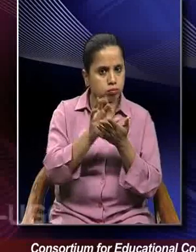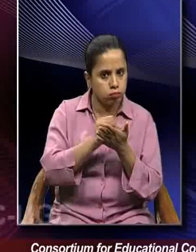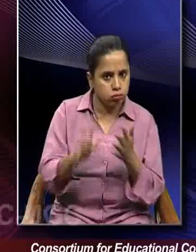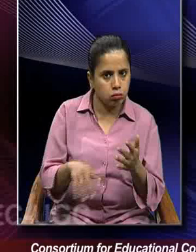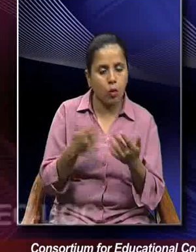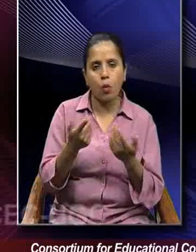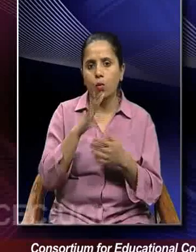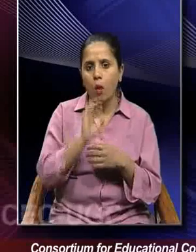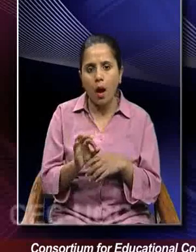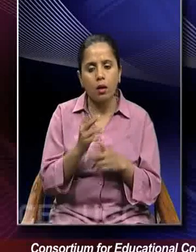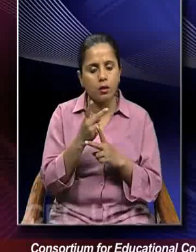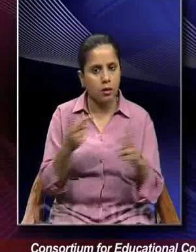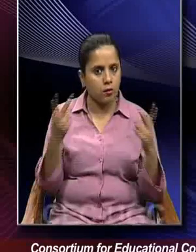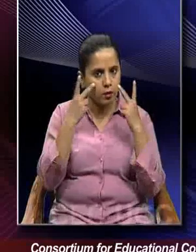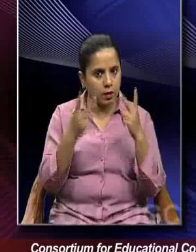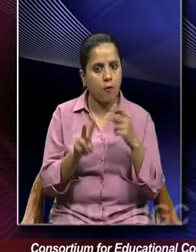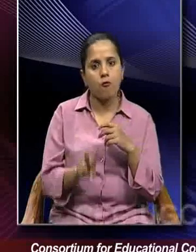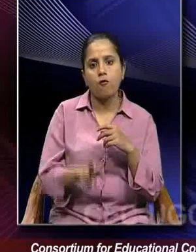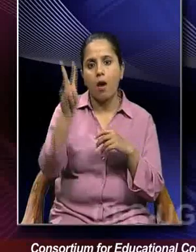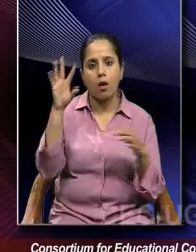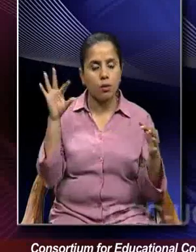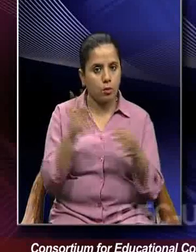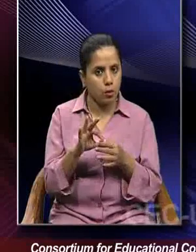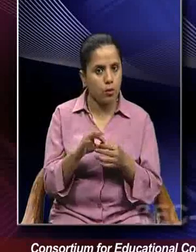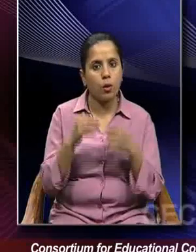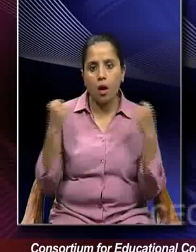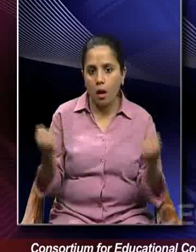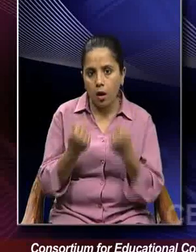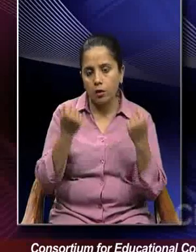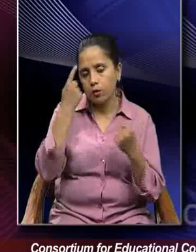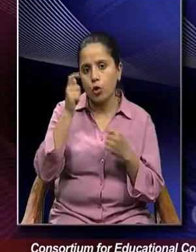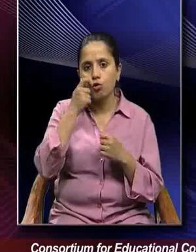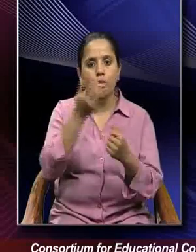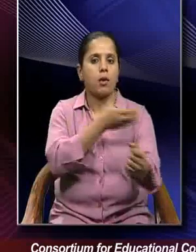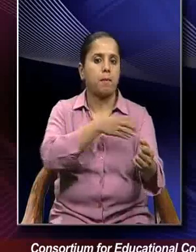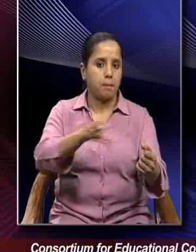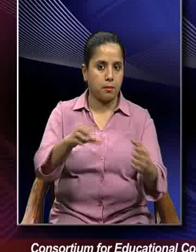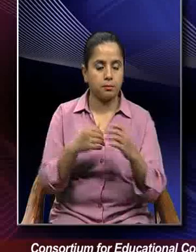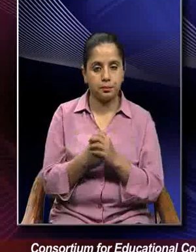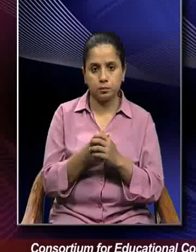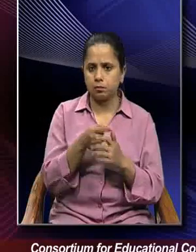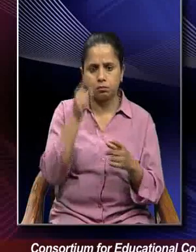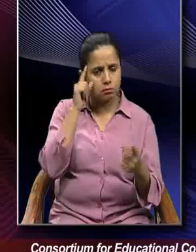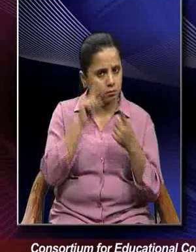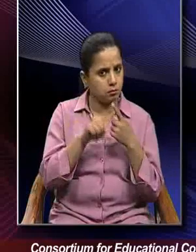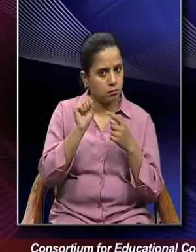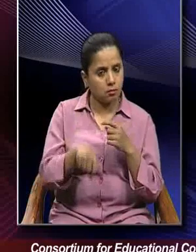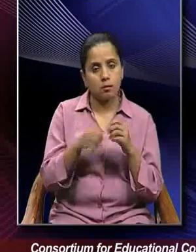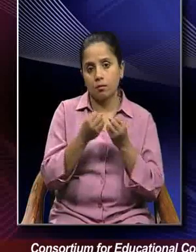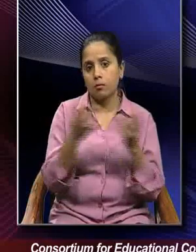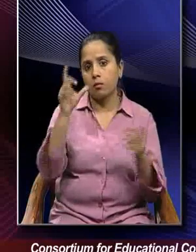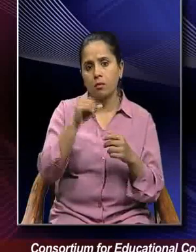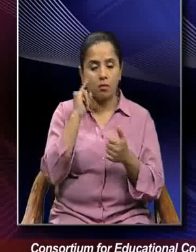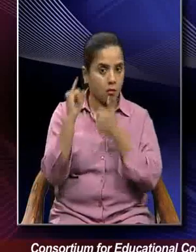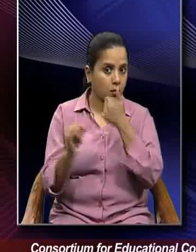of reality, and value-based activism for human empowerment. So it agrees with many of the criticisms